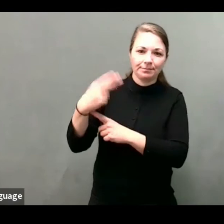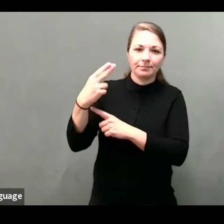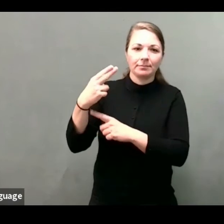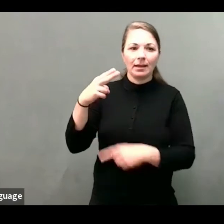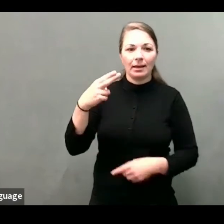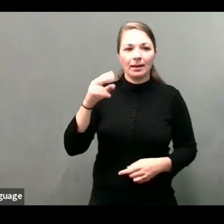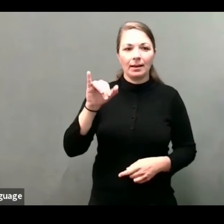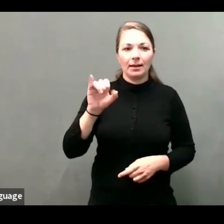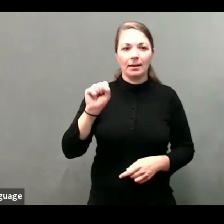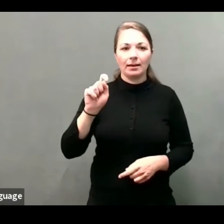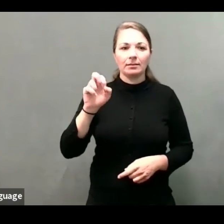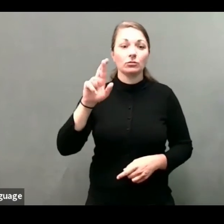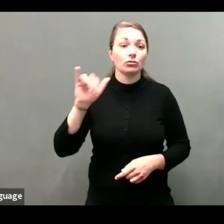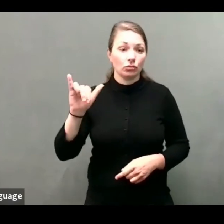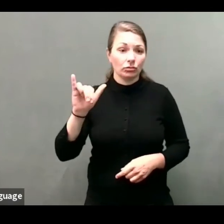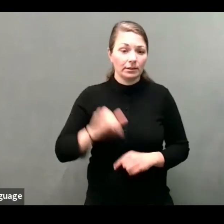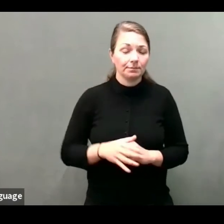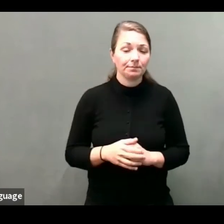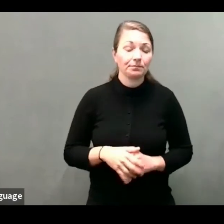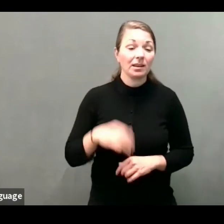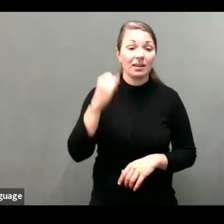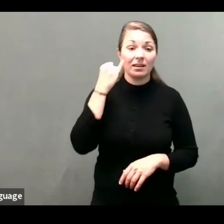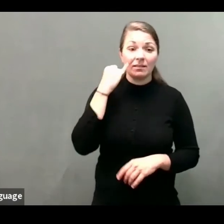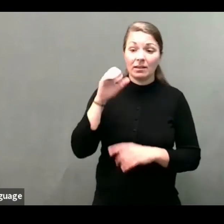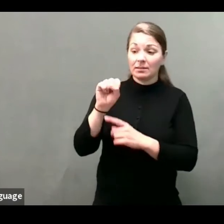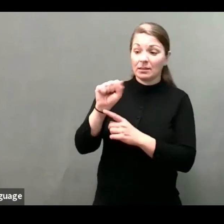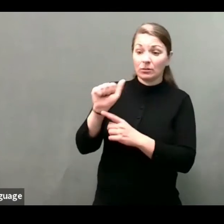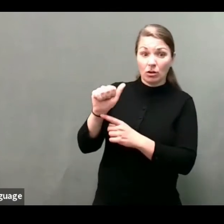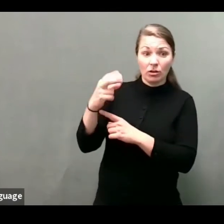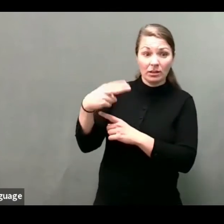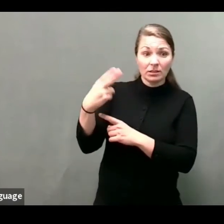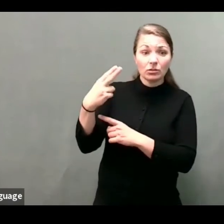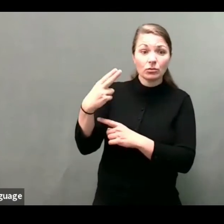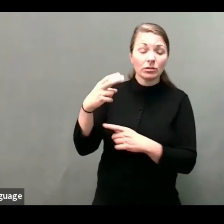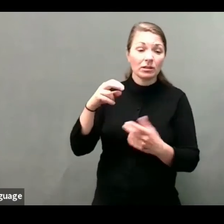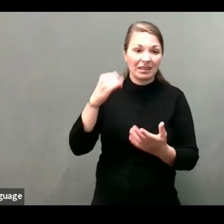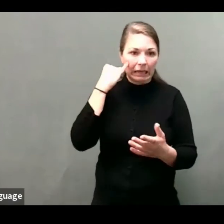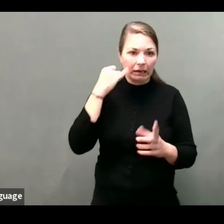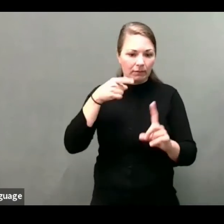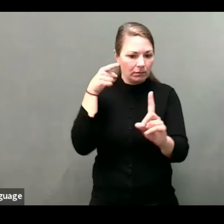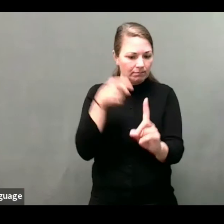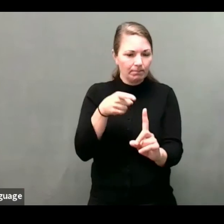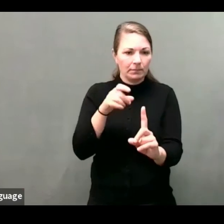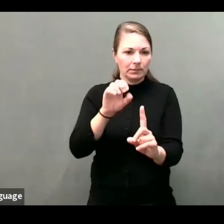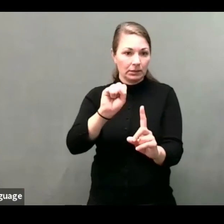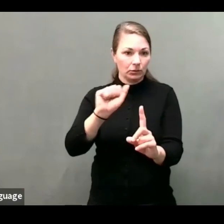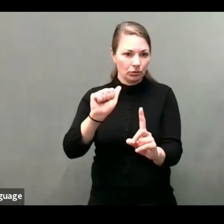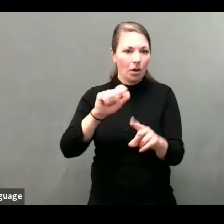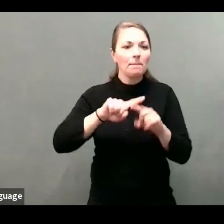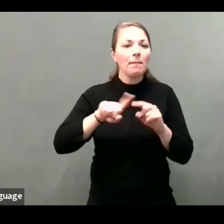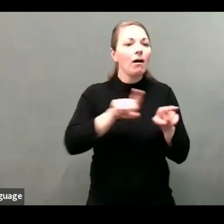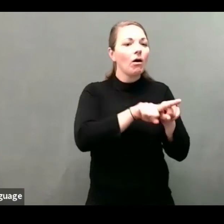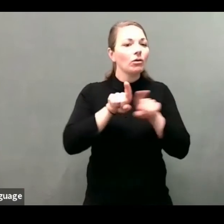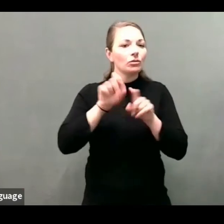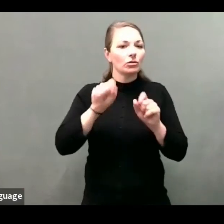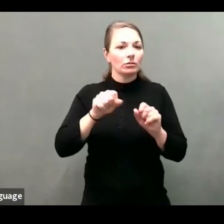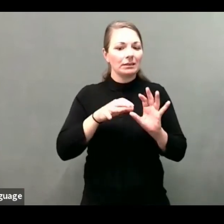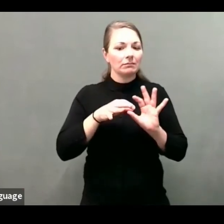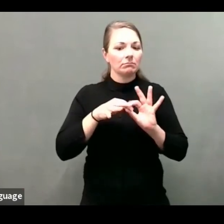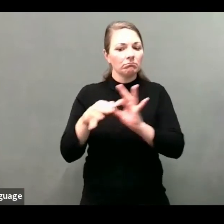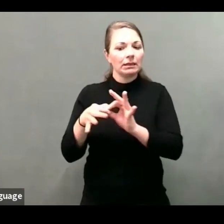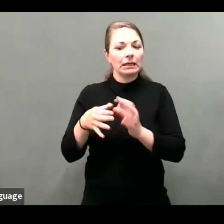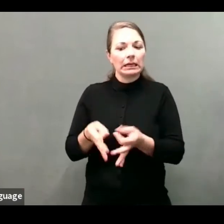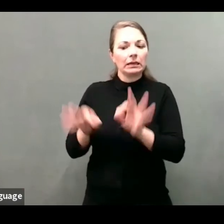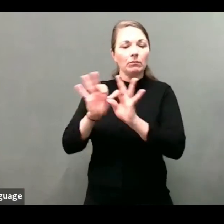a sexual assault history if they're talking about the sexual assault, but it could also include any relevant medical history from the